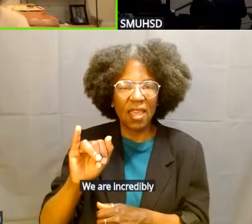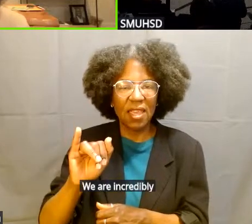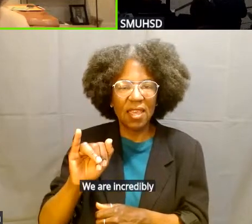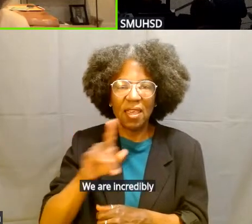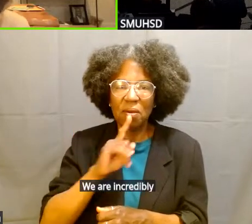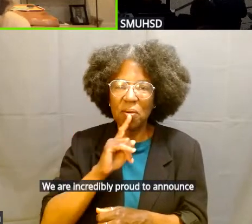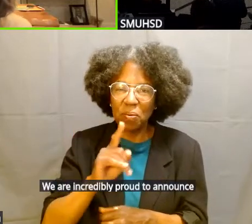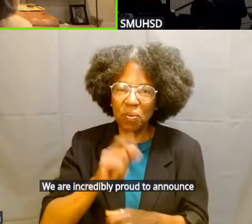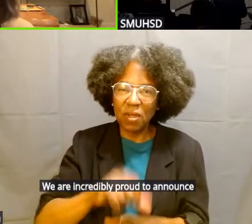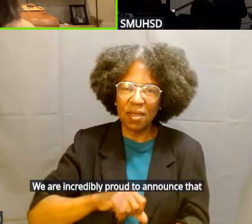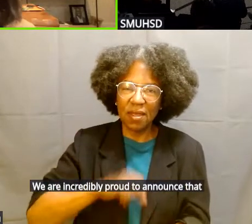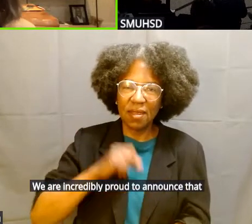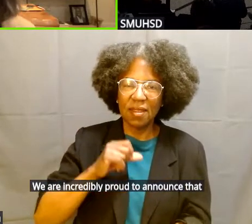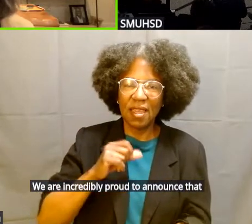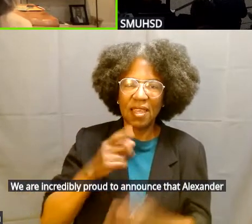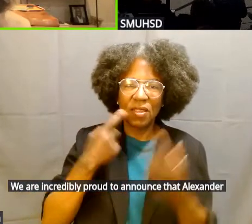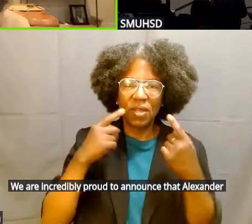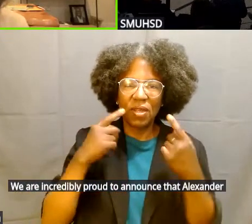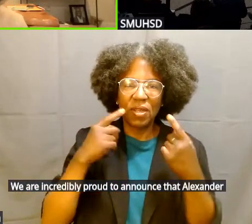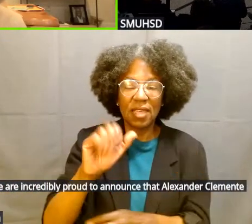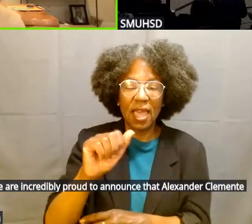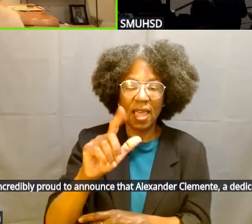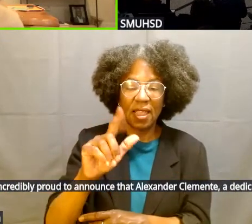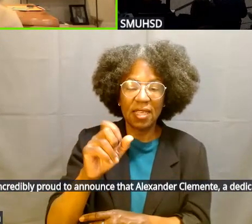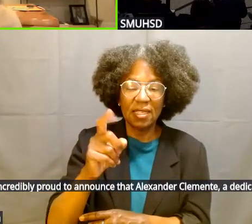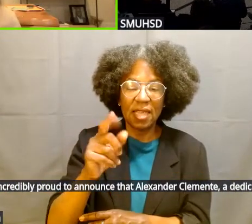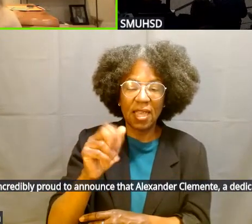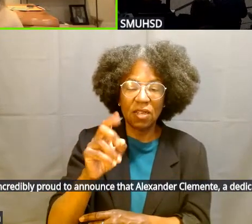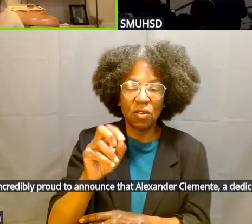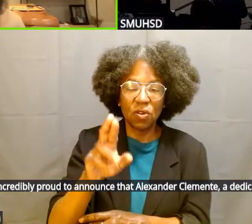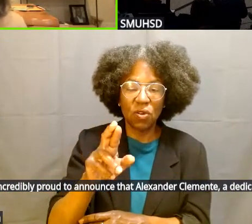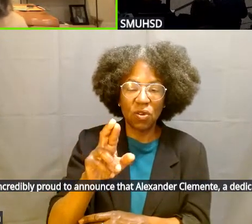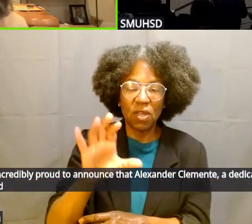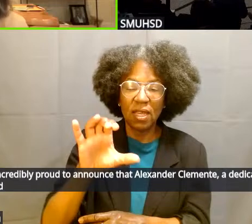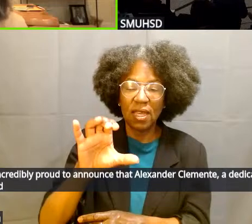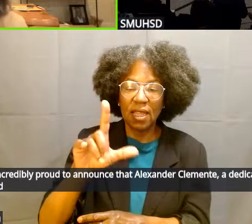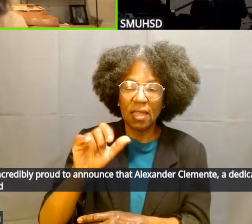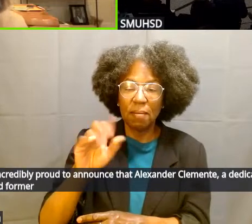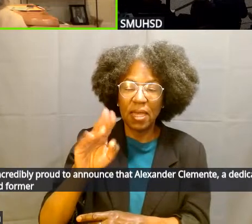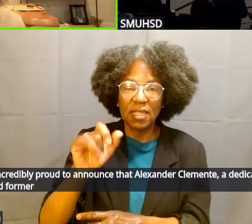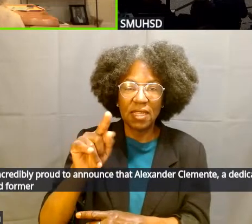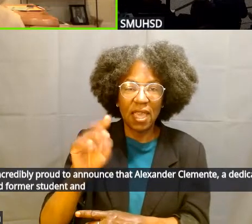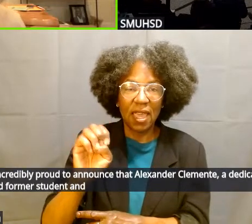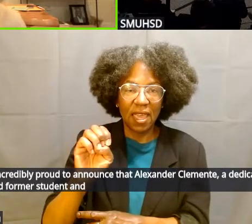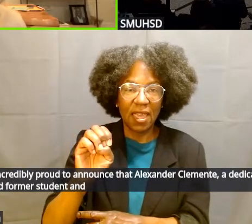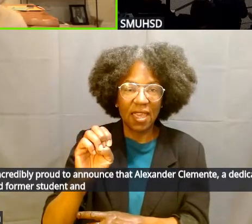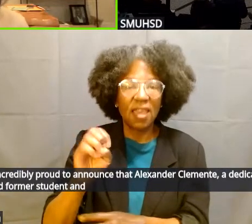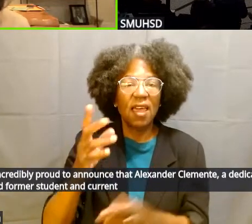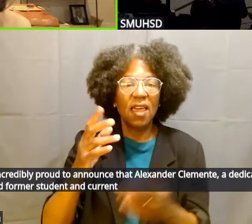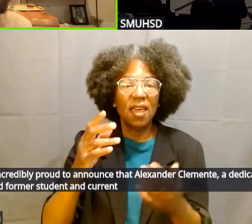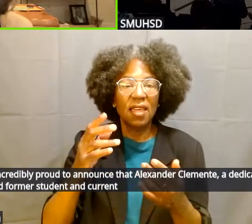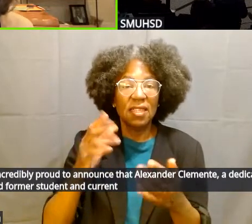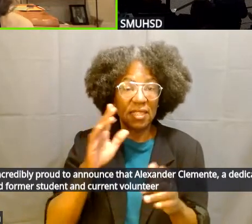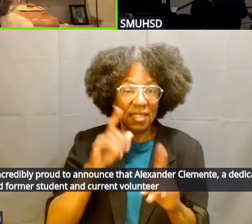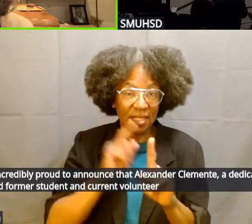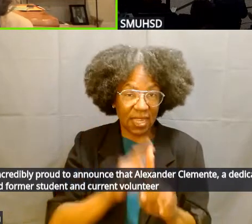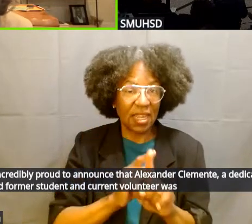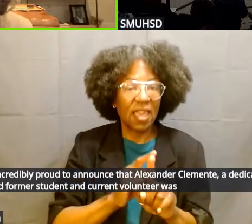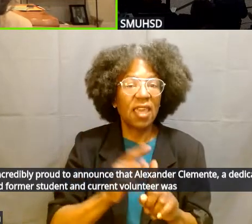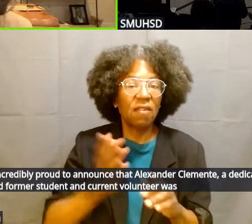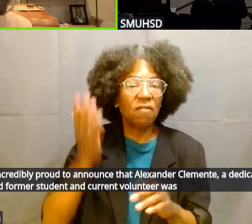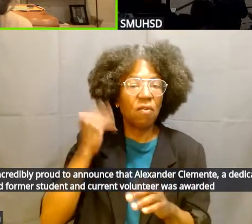that Alexander Clemente, a dedicated former student and current volunteer, was